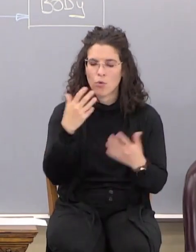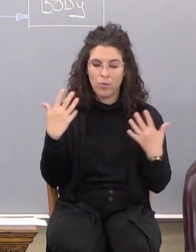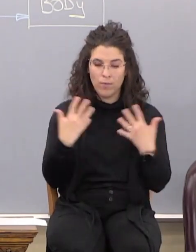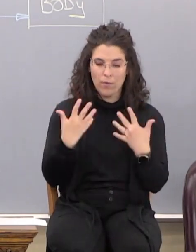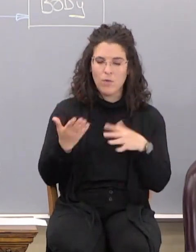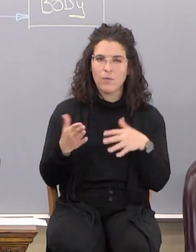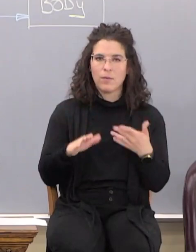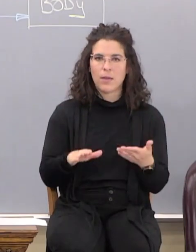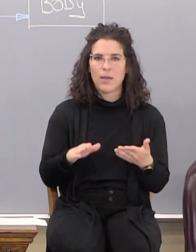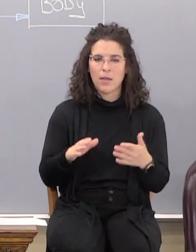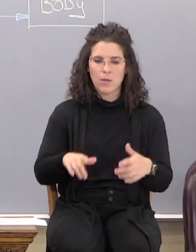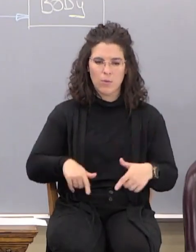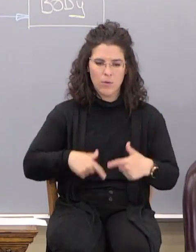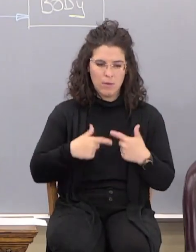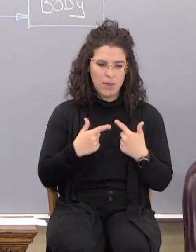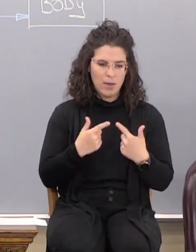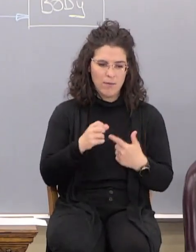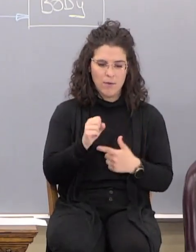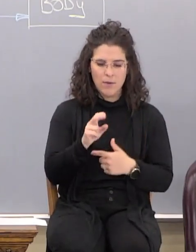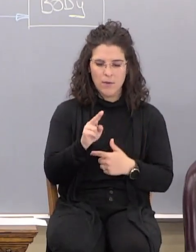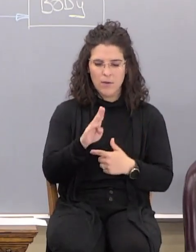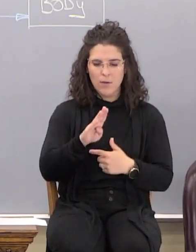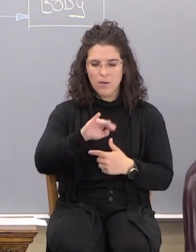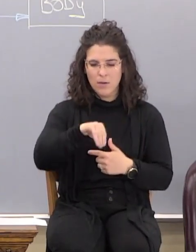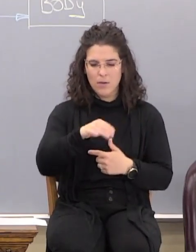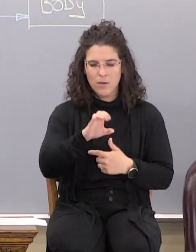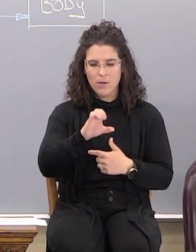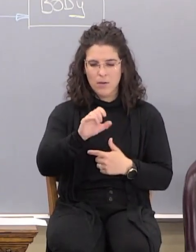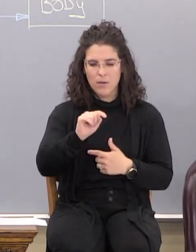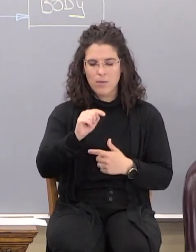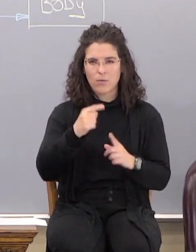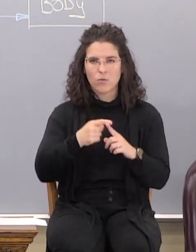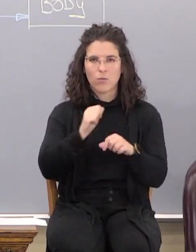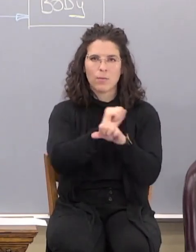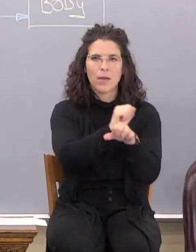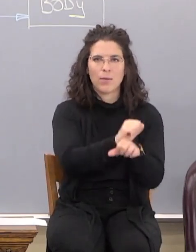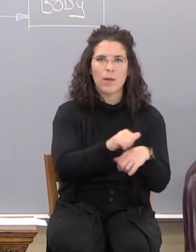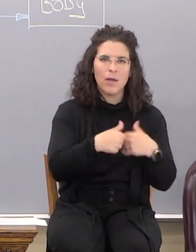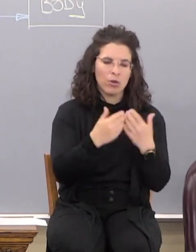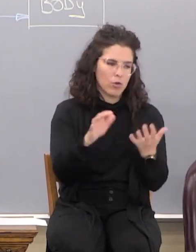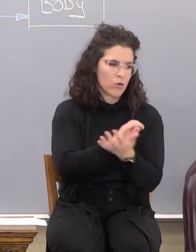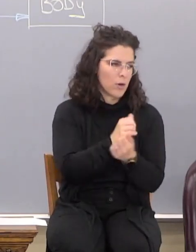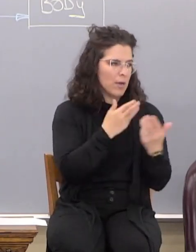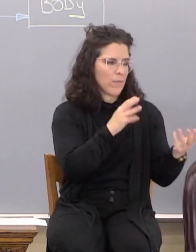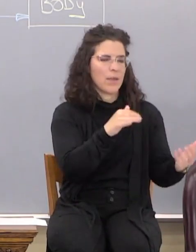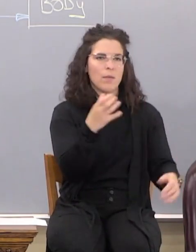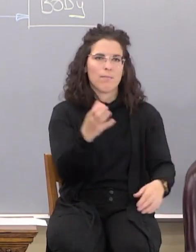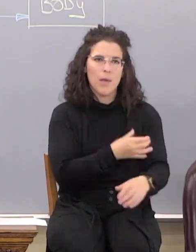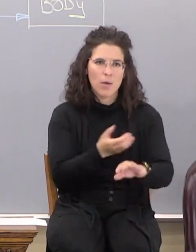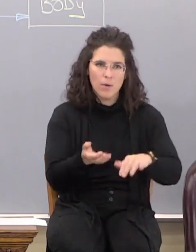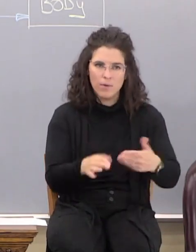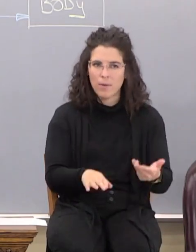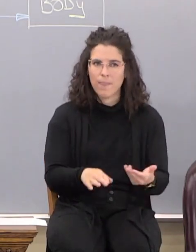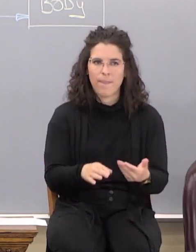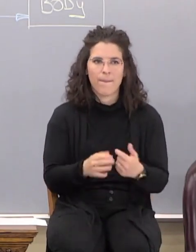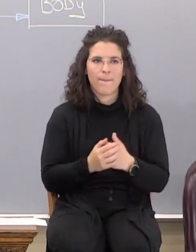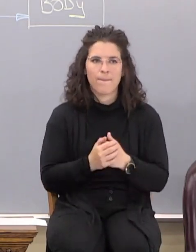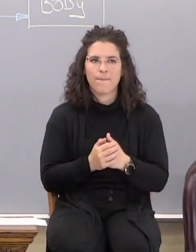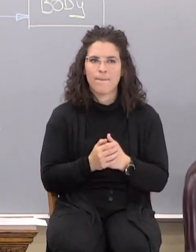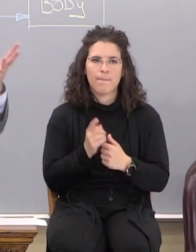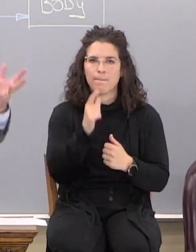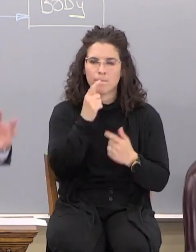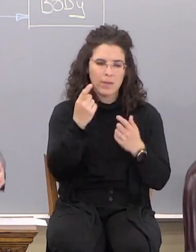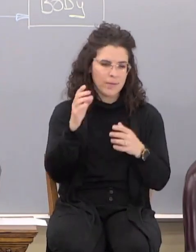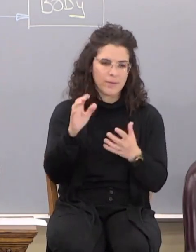were all the lifetime subject to bondage. Well, how do you destroy him that has the power of death? He